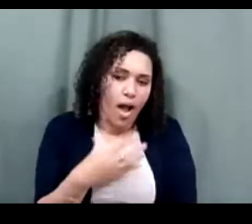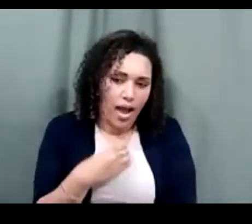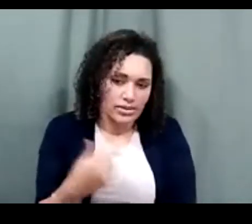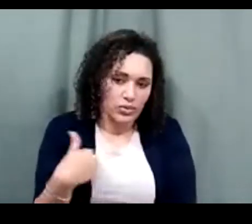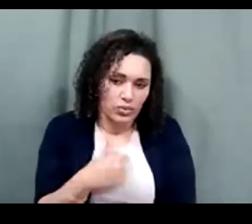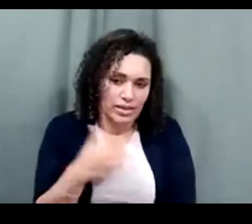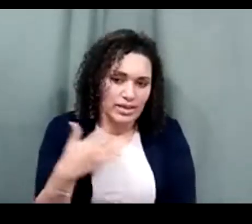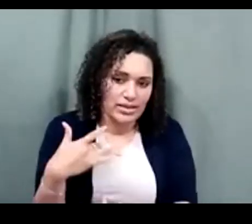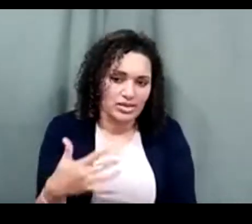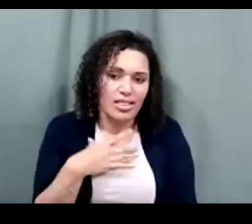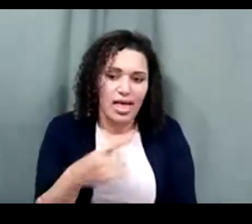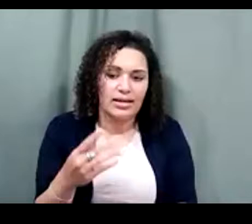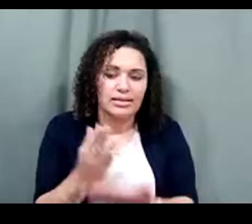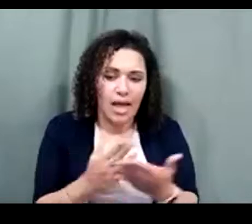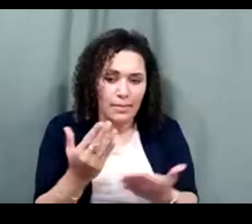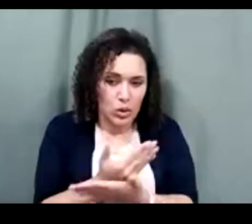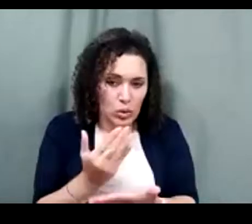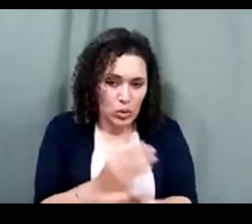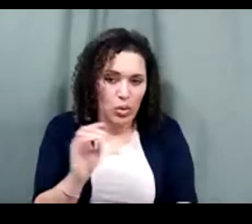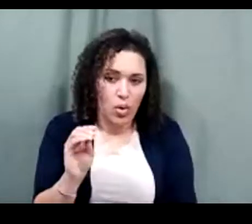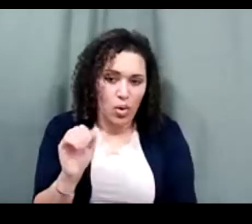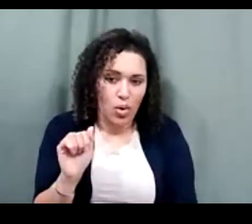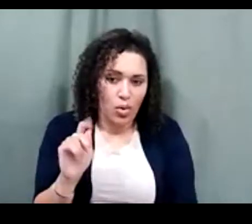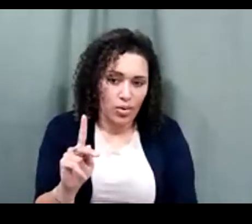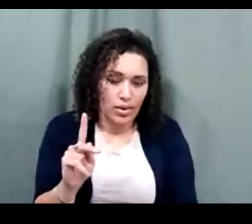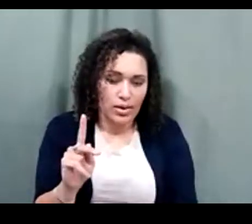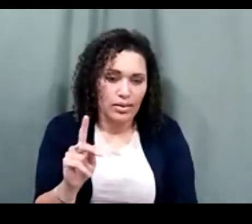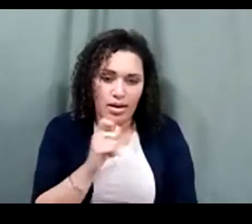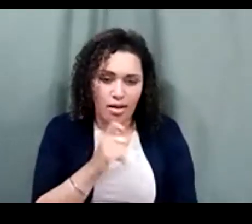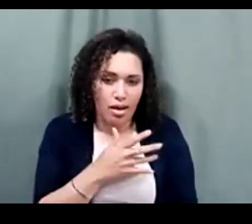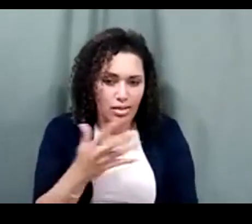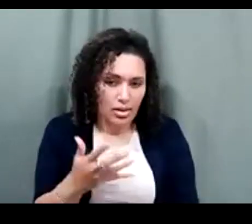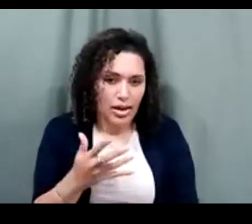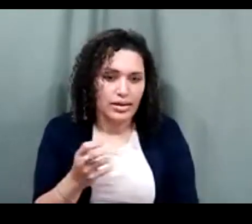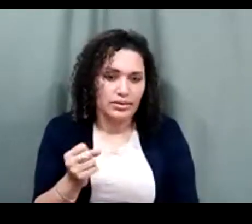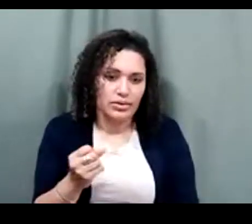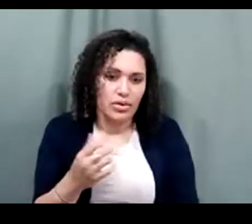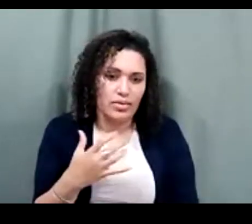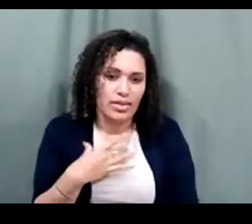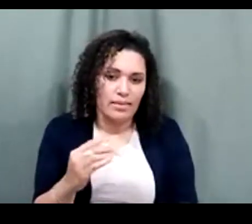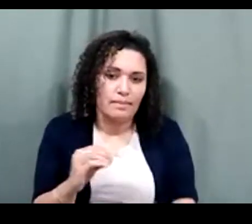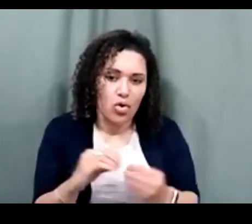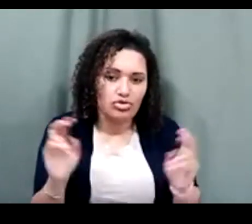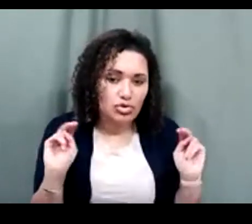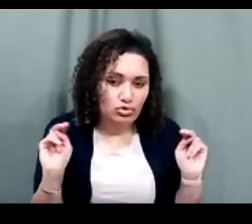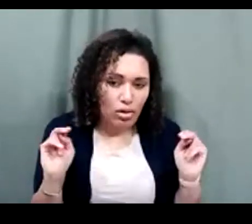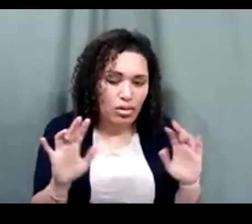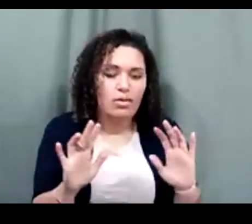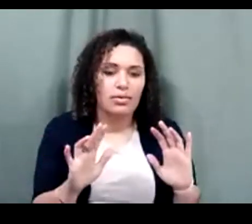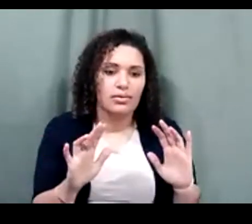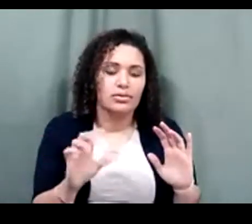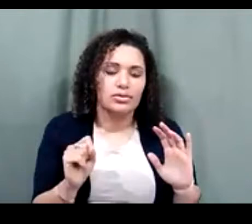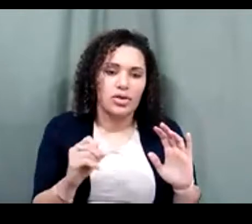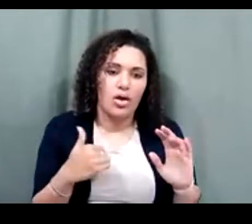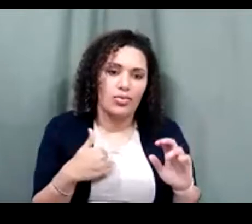some new oak, but not a lot. Mm-hmm. So, and we like some more neutral stuff. So we reuse those barrels